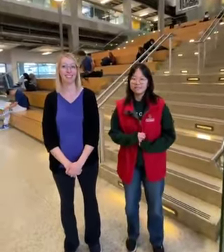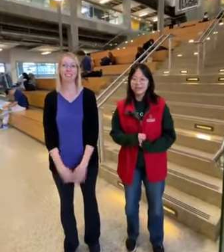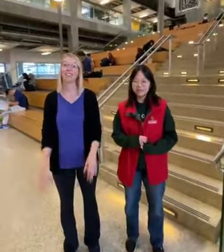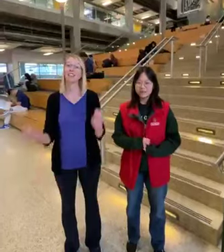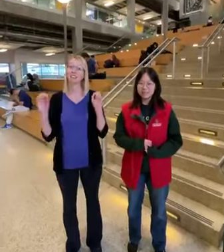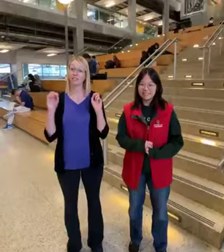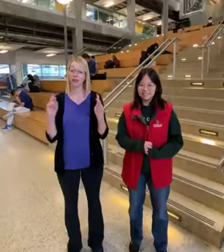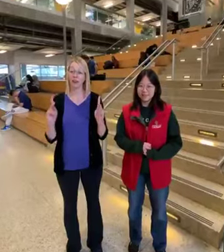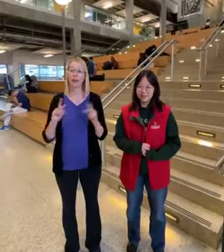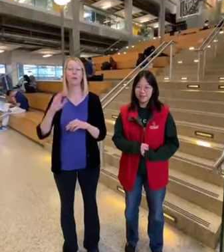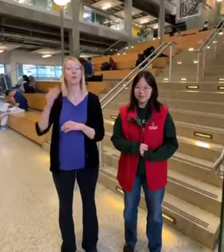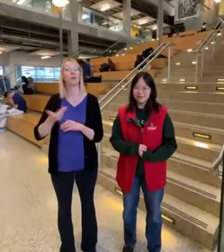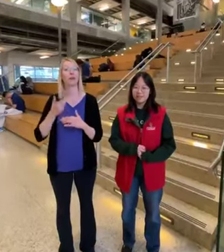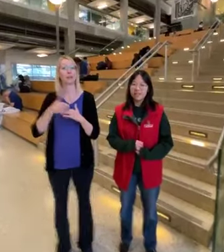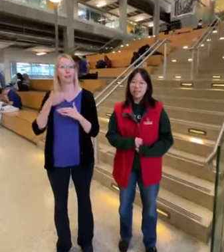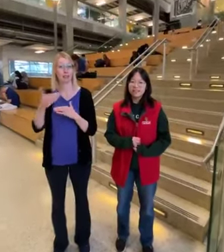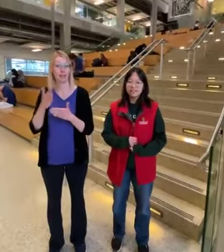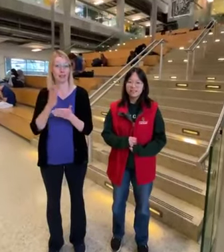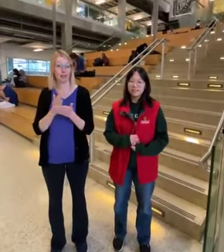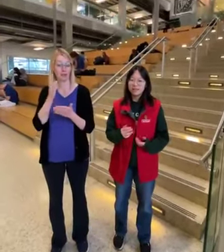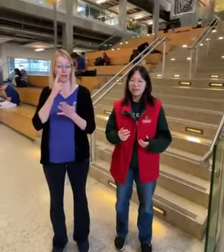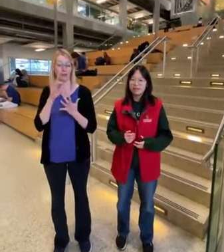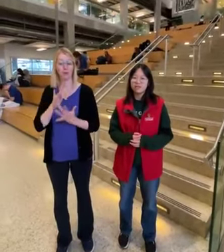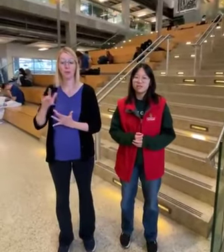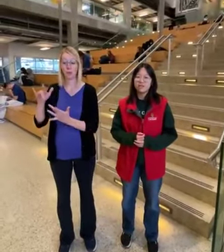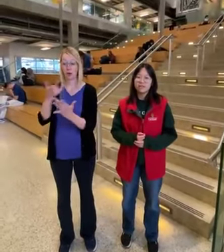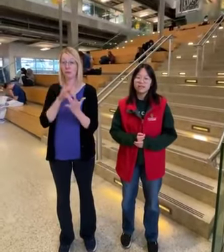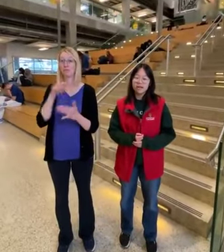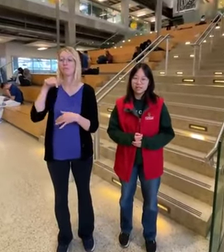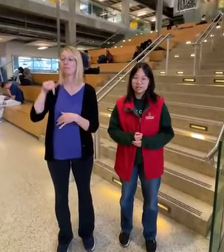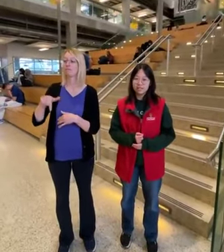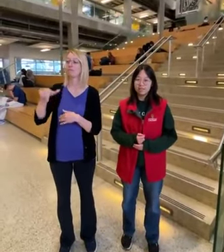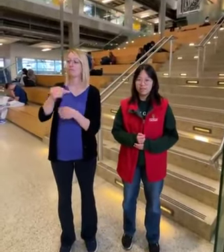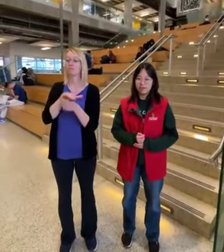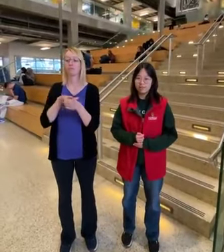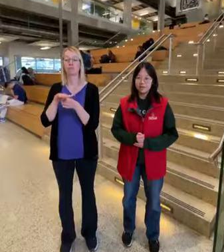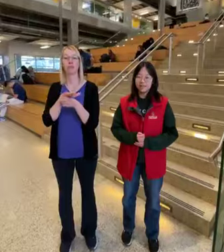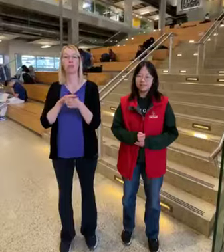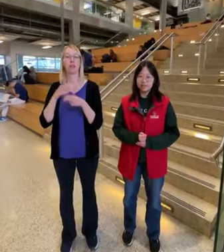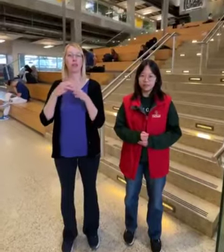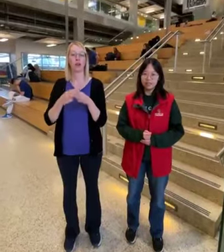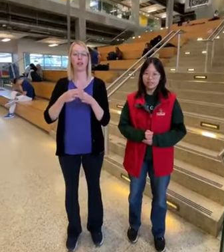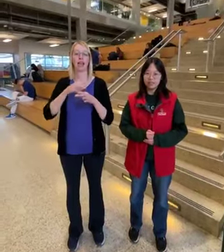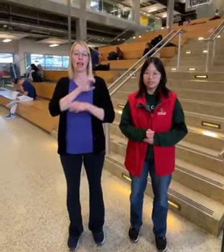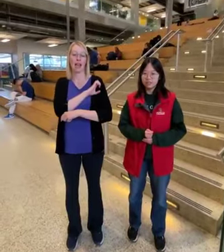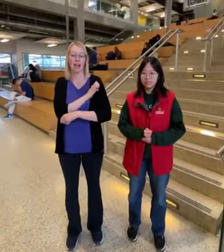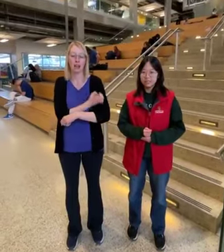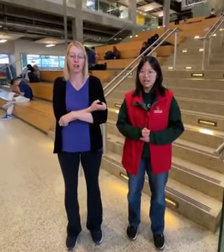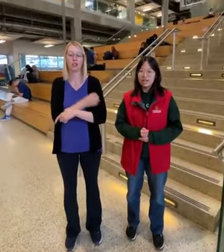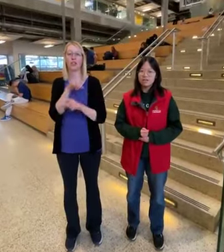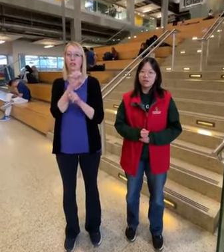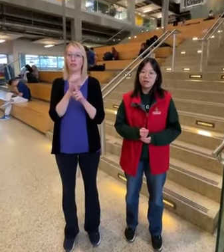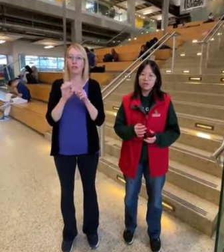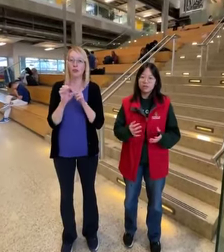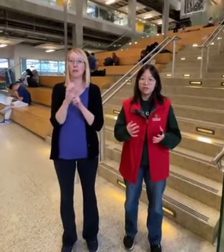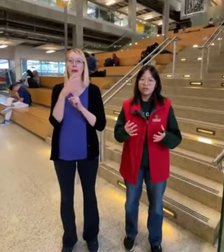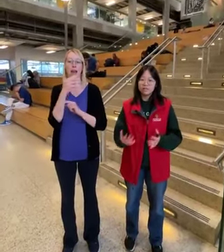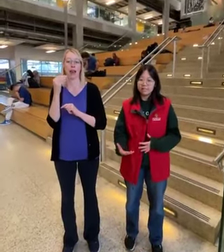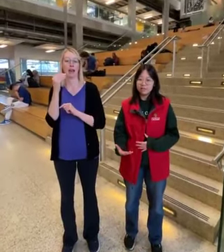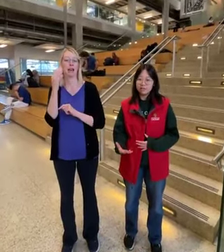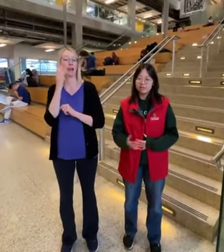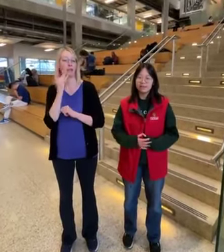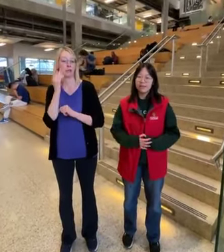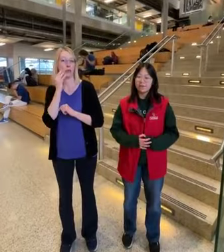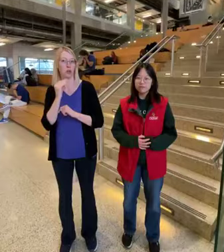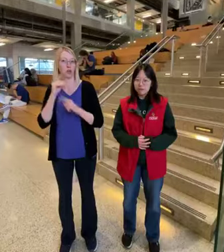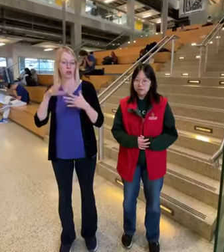Okay everyone, so welcome to our next stop on the tour. This is a space that is known as Energy, Environment, and Experiential Learning, so otherwise known